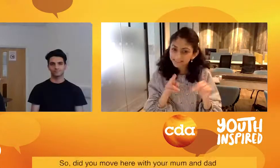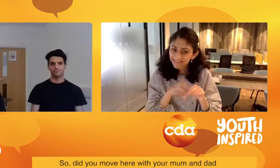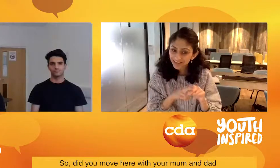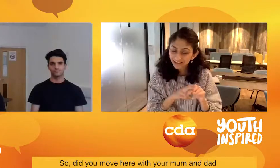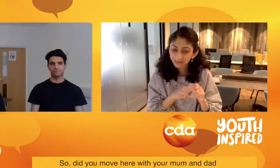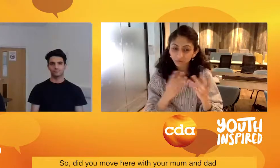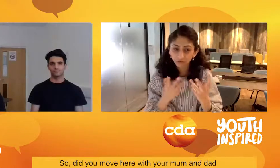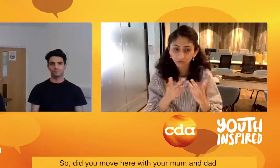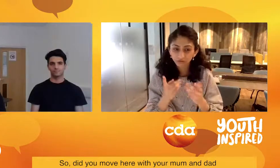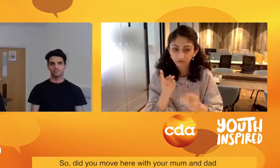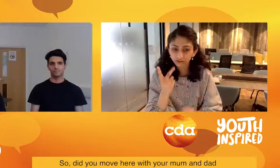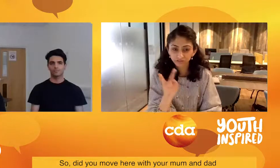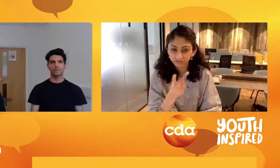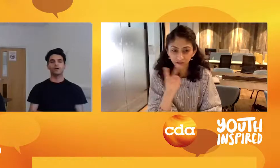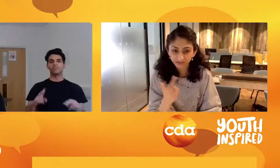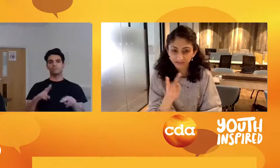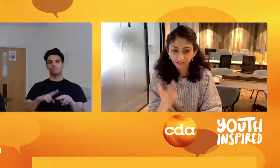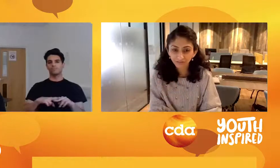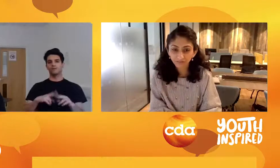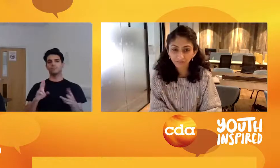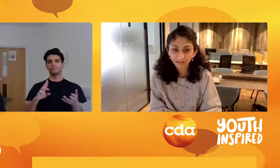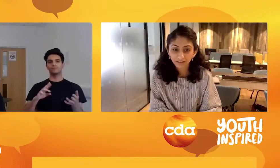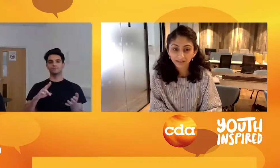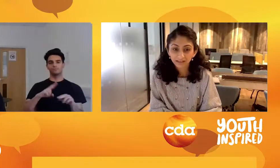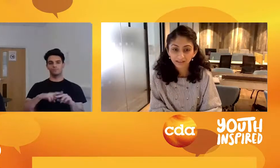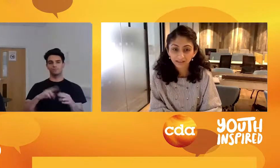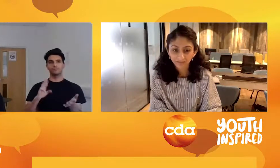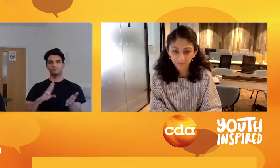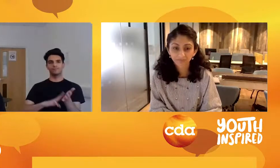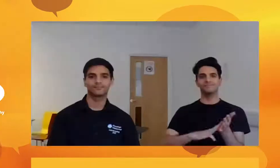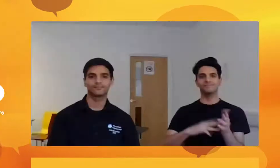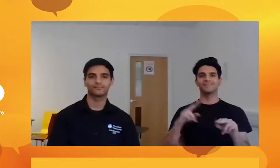So did you move here with your mum and dad or?